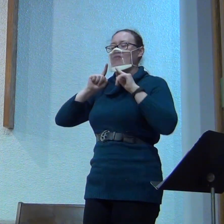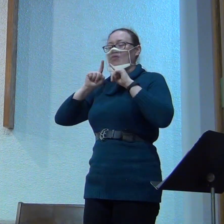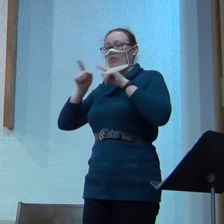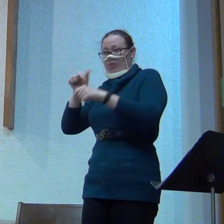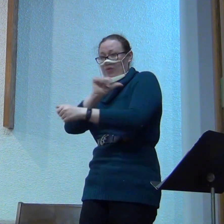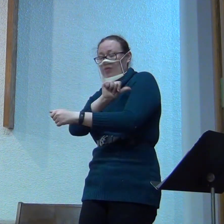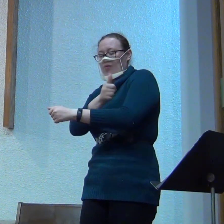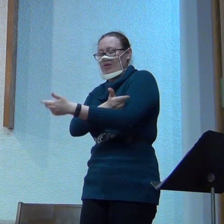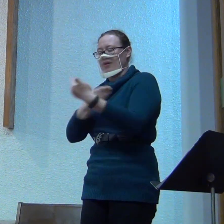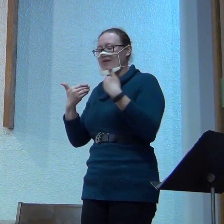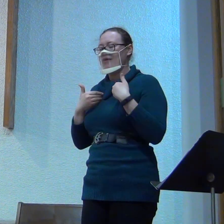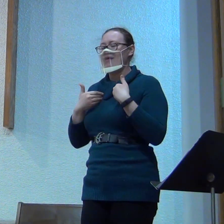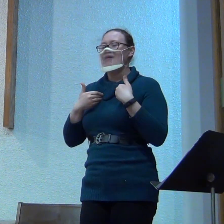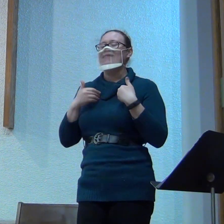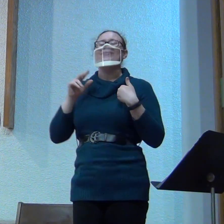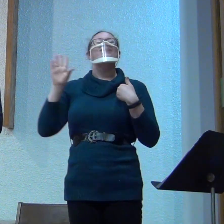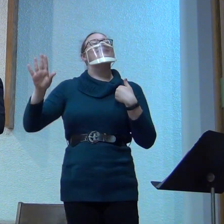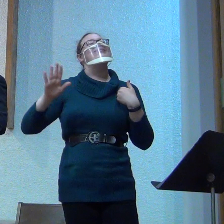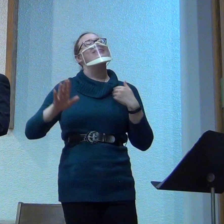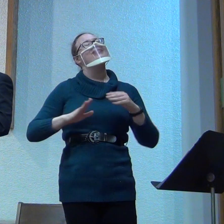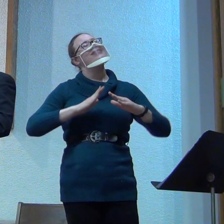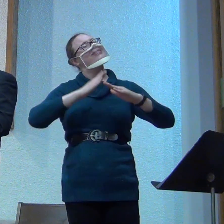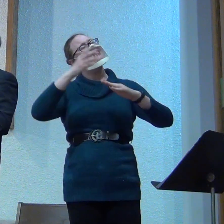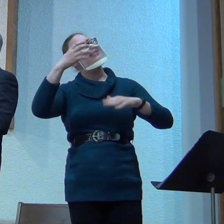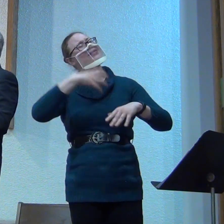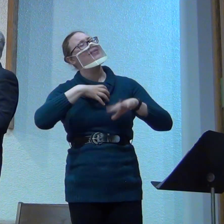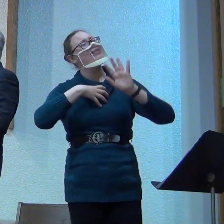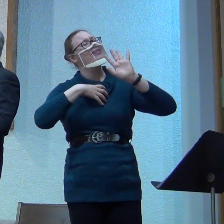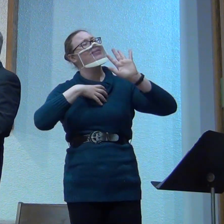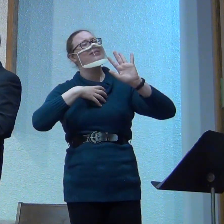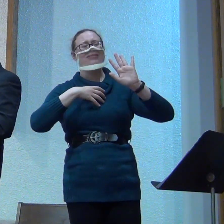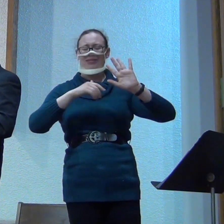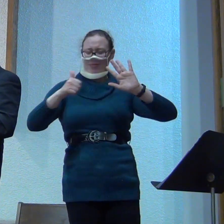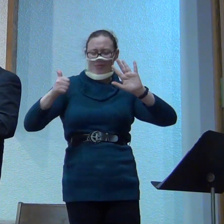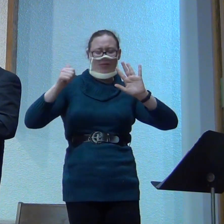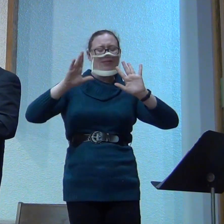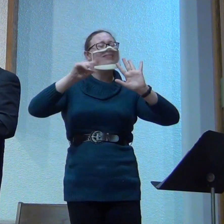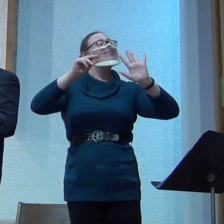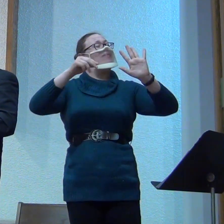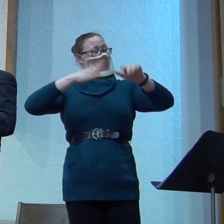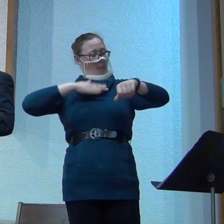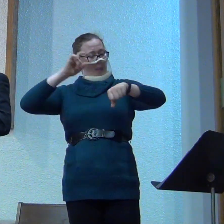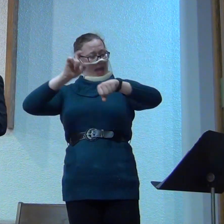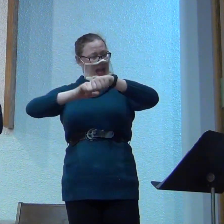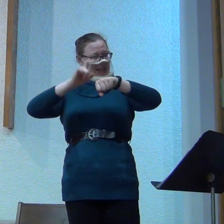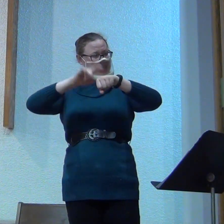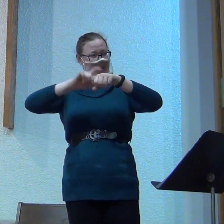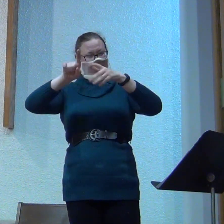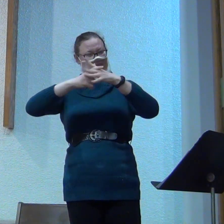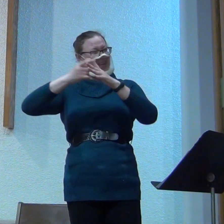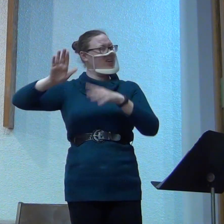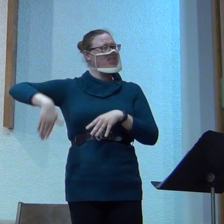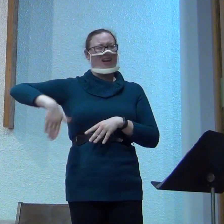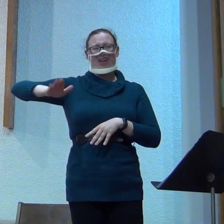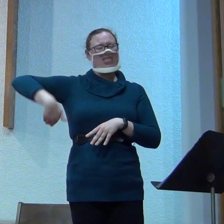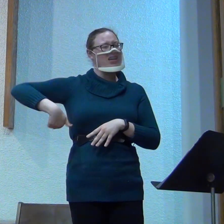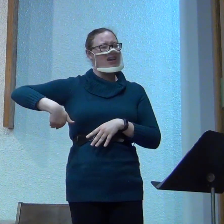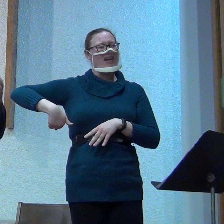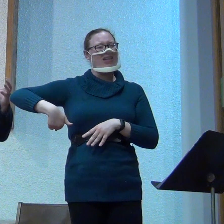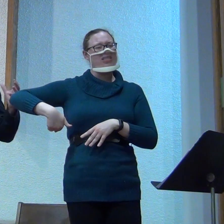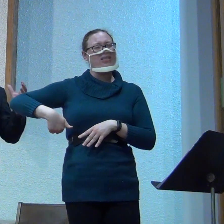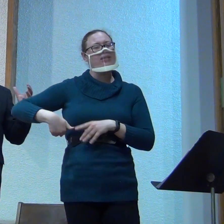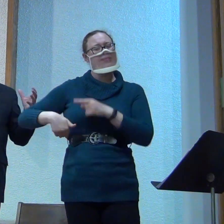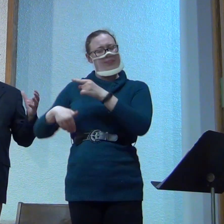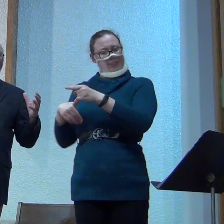his objection is the third part. My time has not yet come. This was not